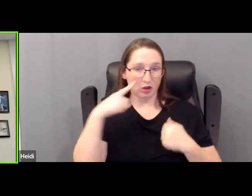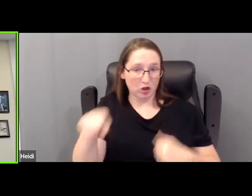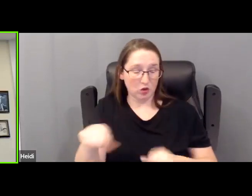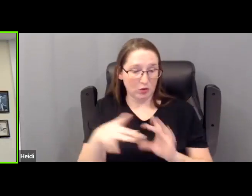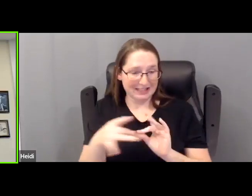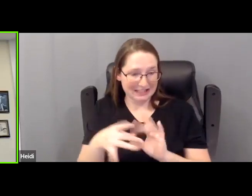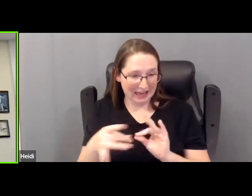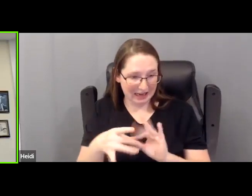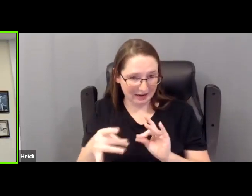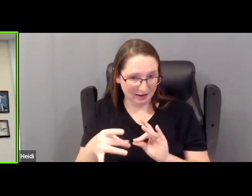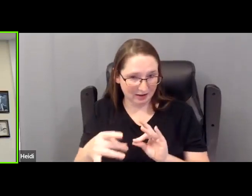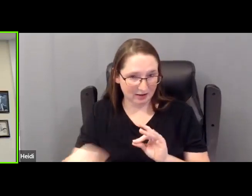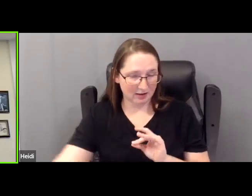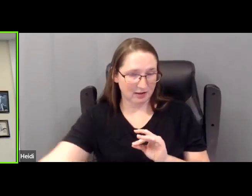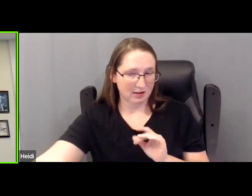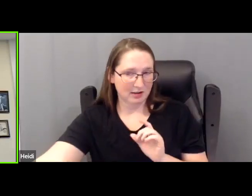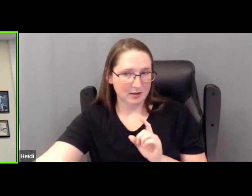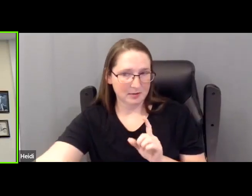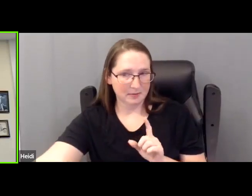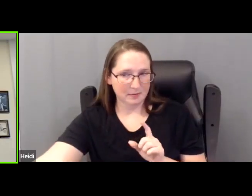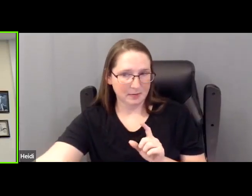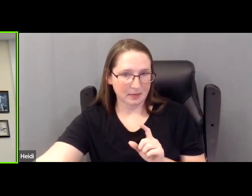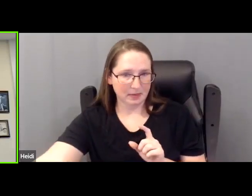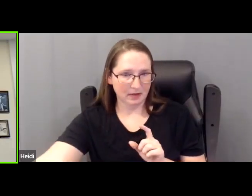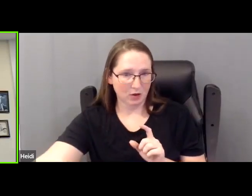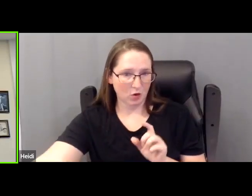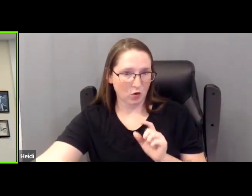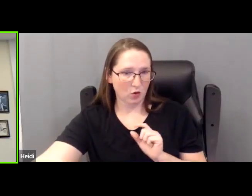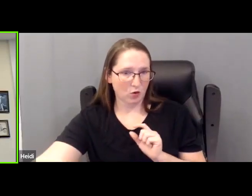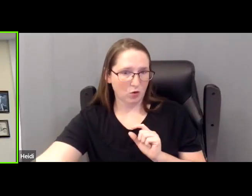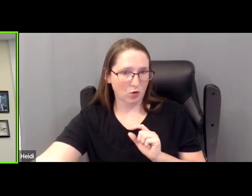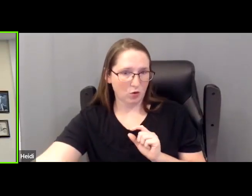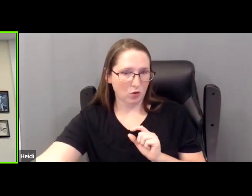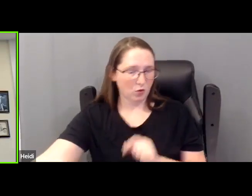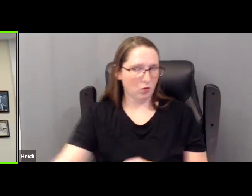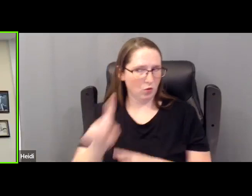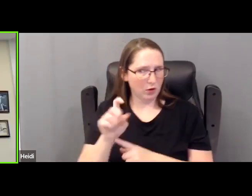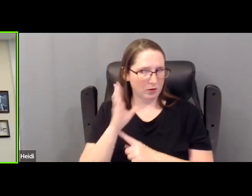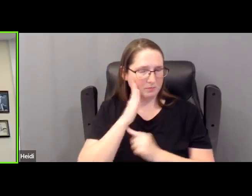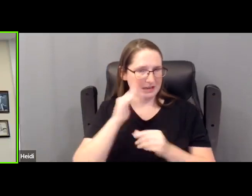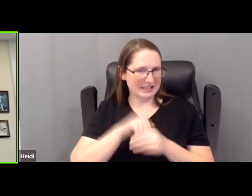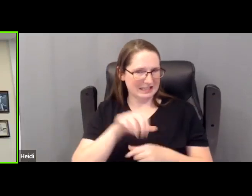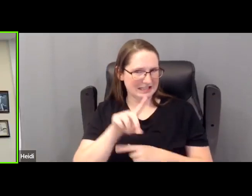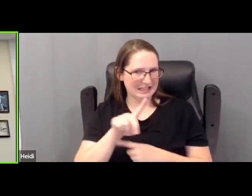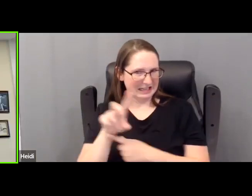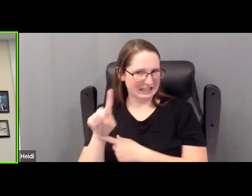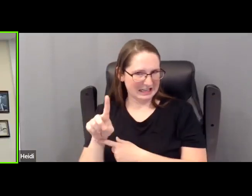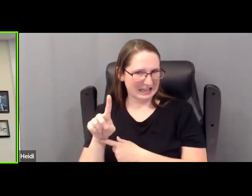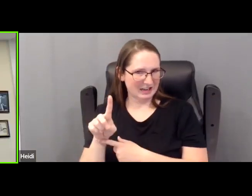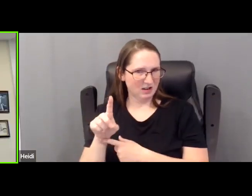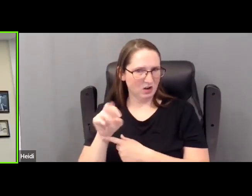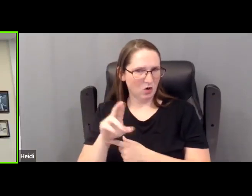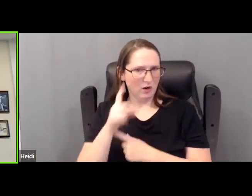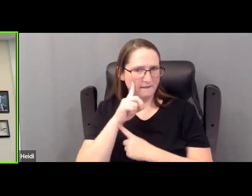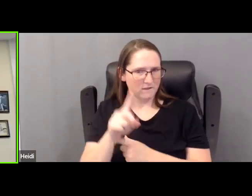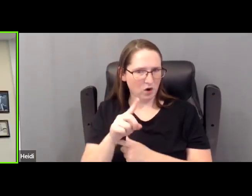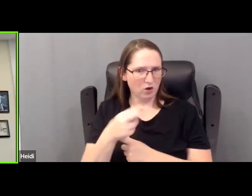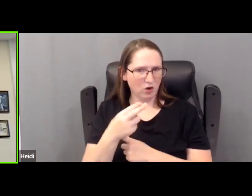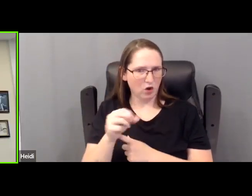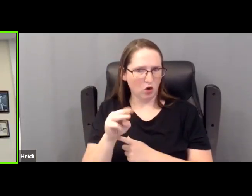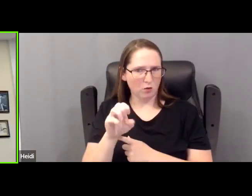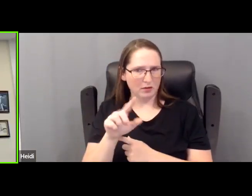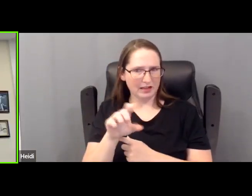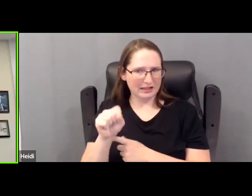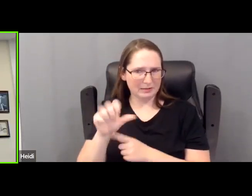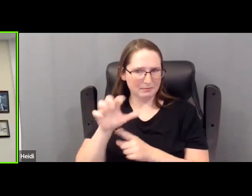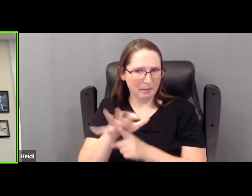was 100 beds in DD. You might be talking about 100 beds for the homeless population overall. I don't